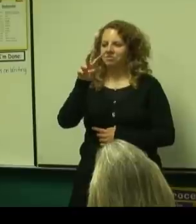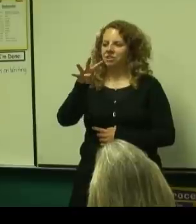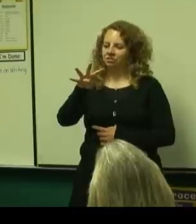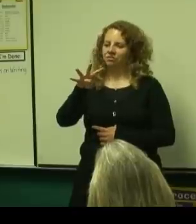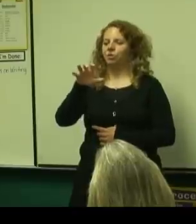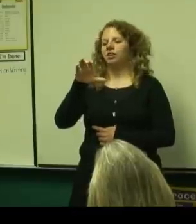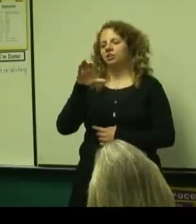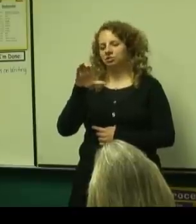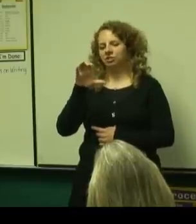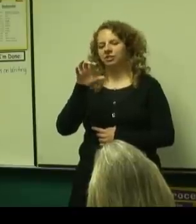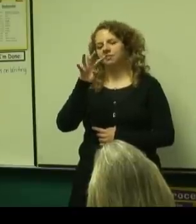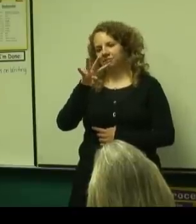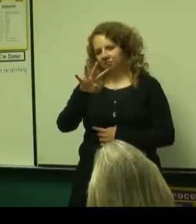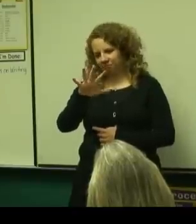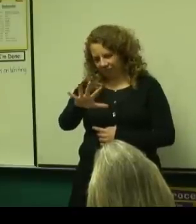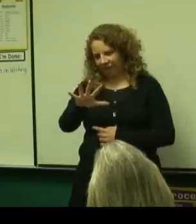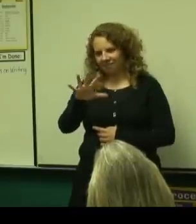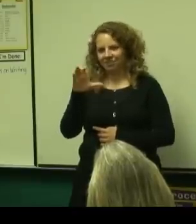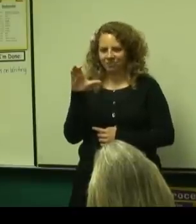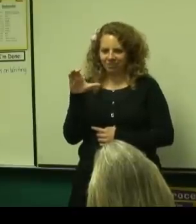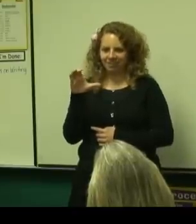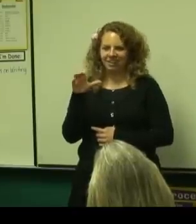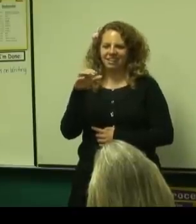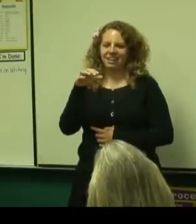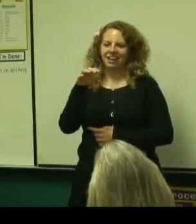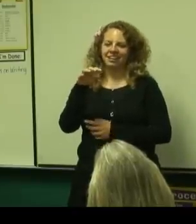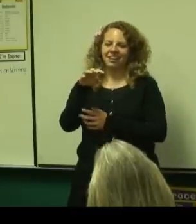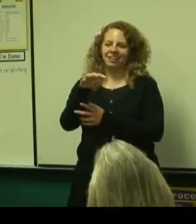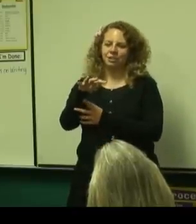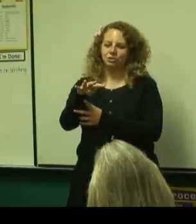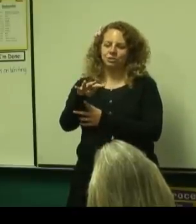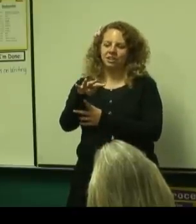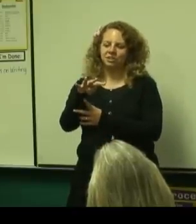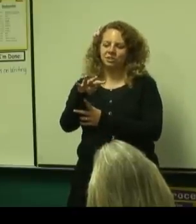and then 400, So you just pull back. 500. Yeah, kind of like you just like start